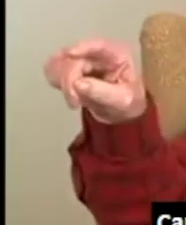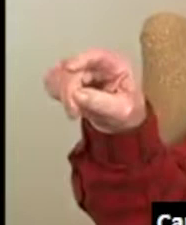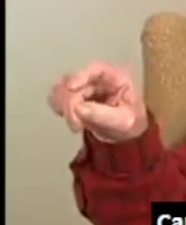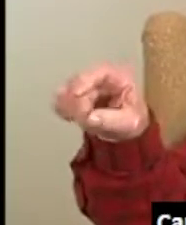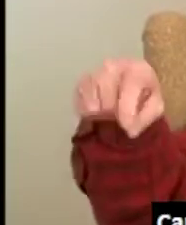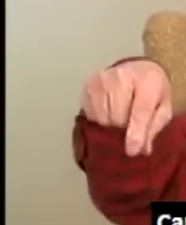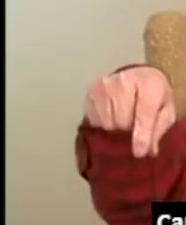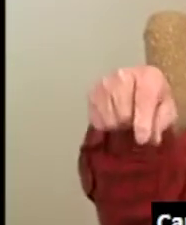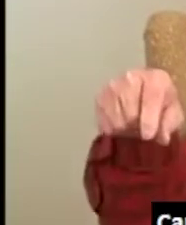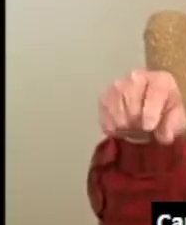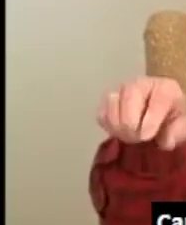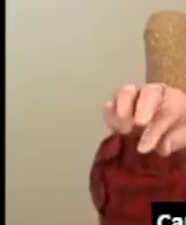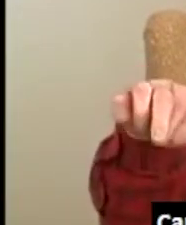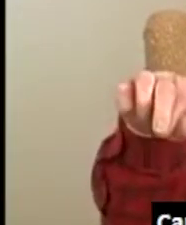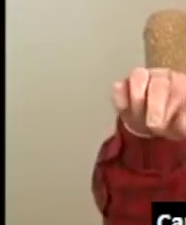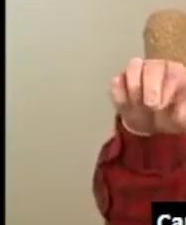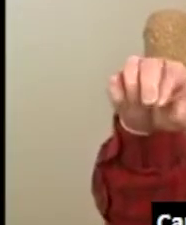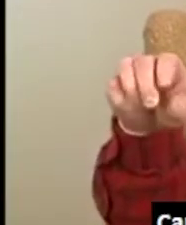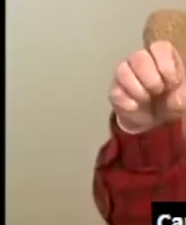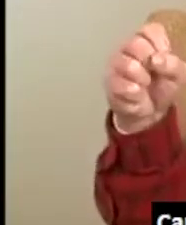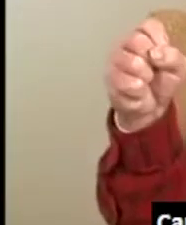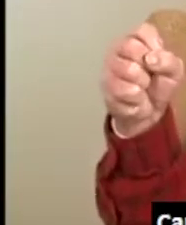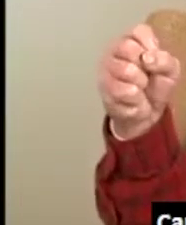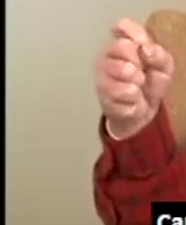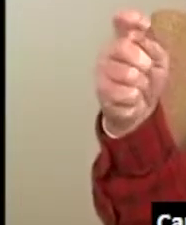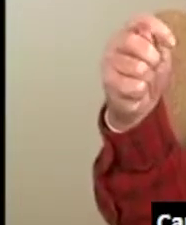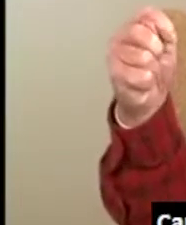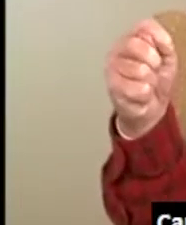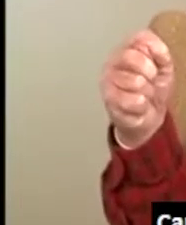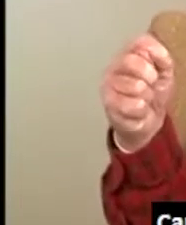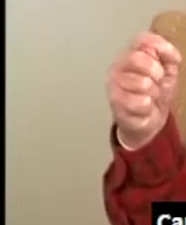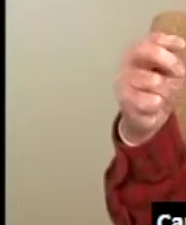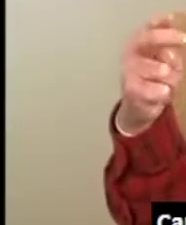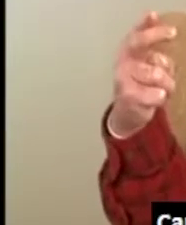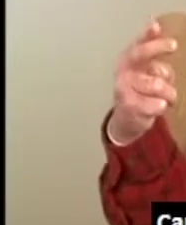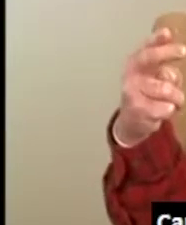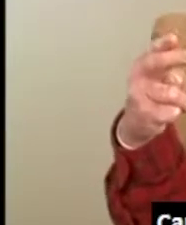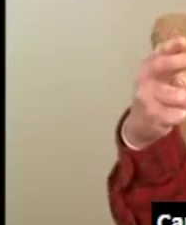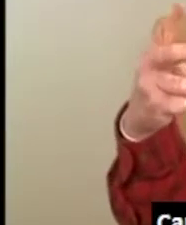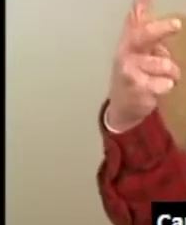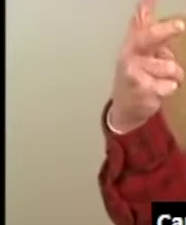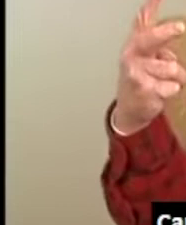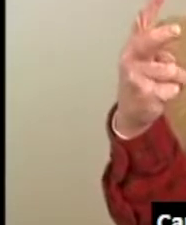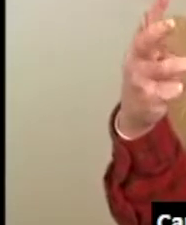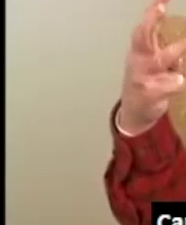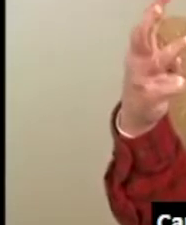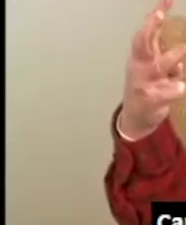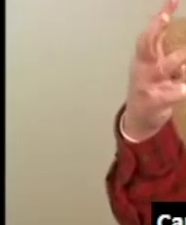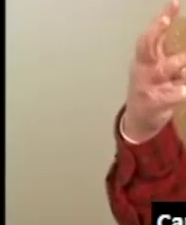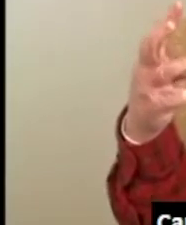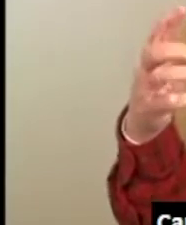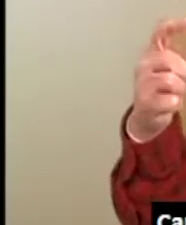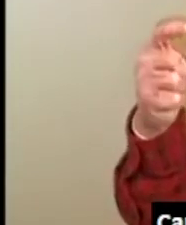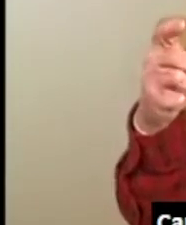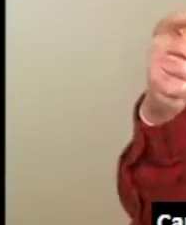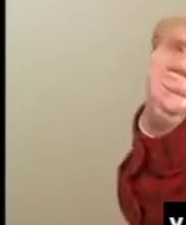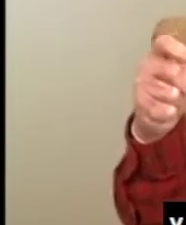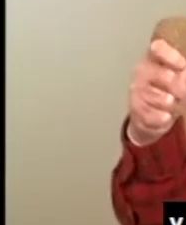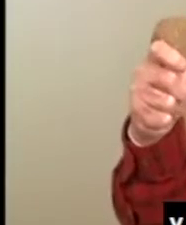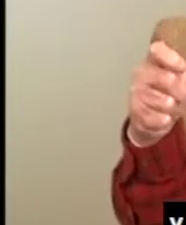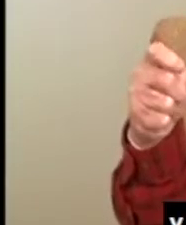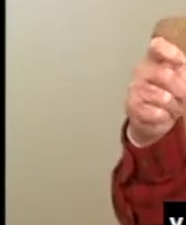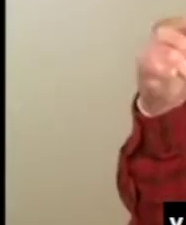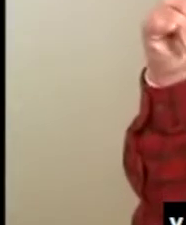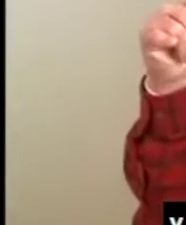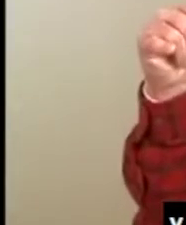P, Q, R, S, T, U, V, W,